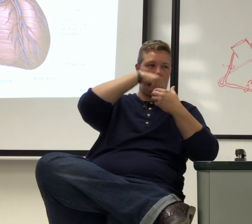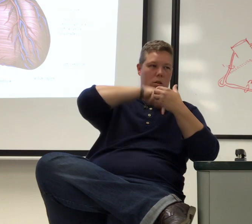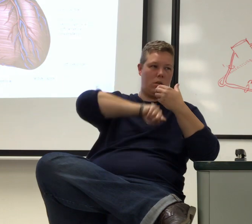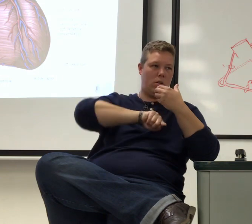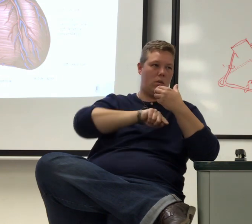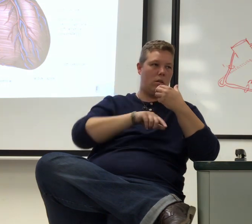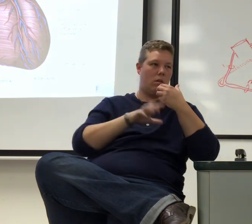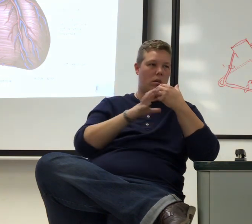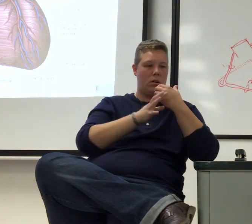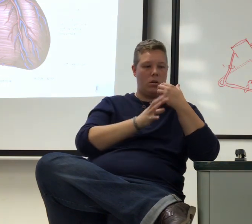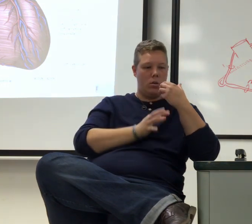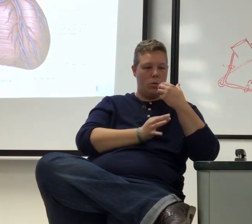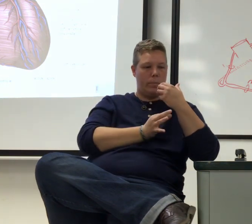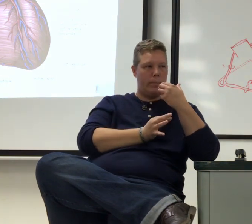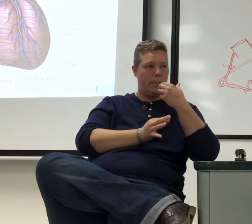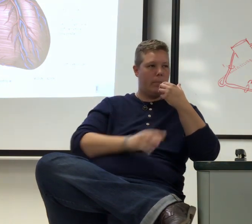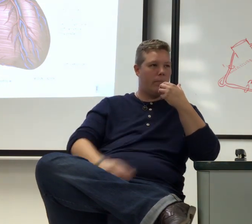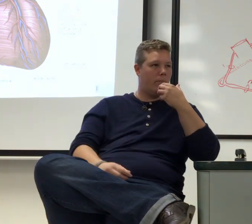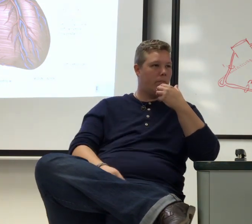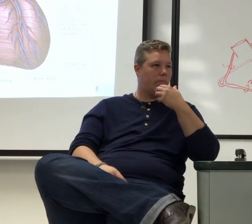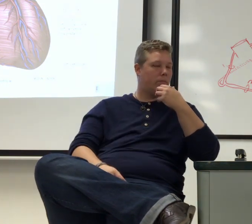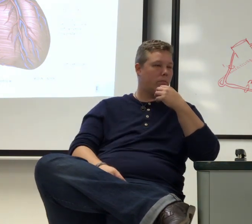Anterior.